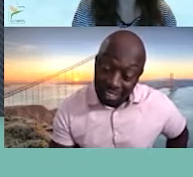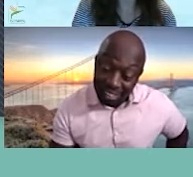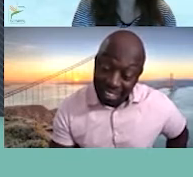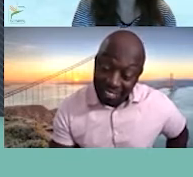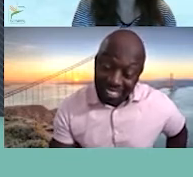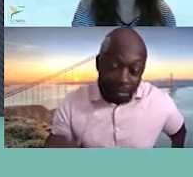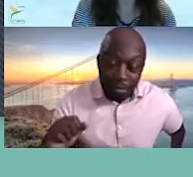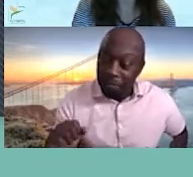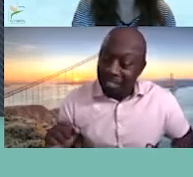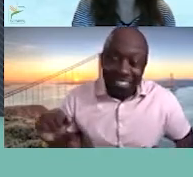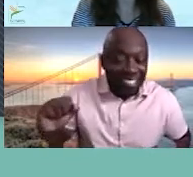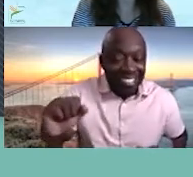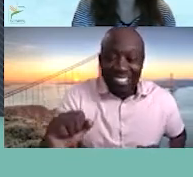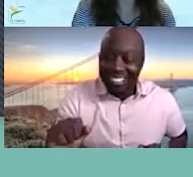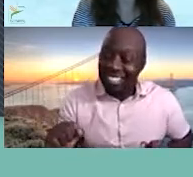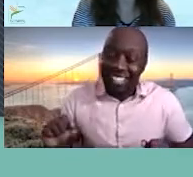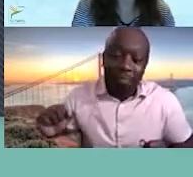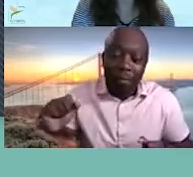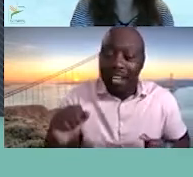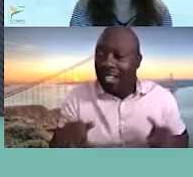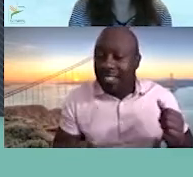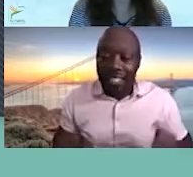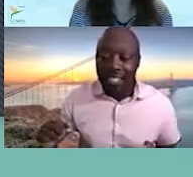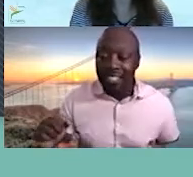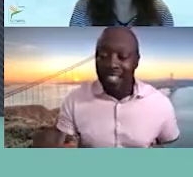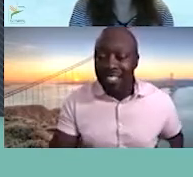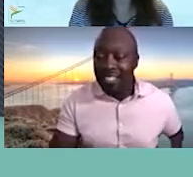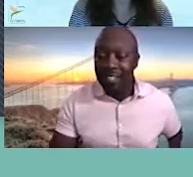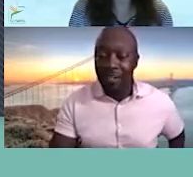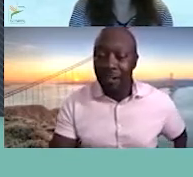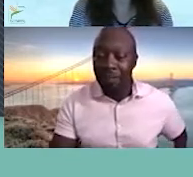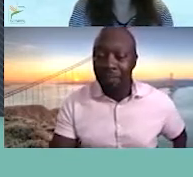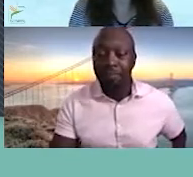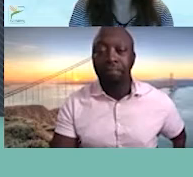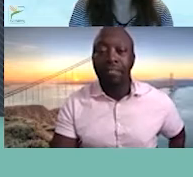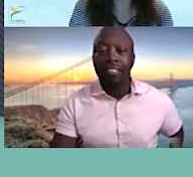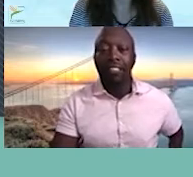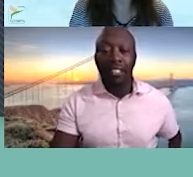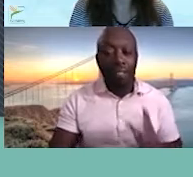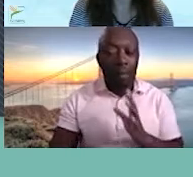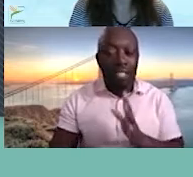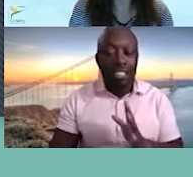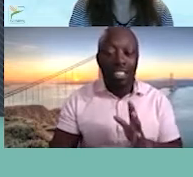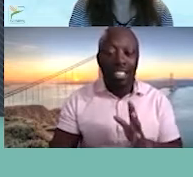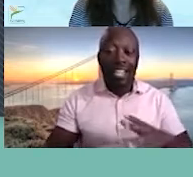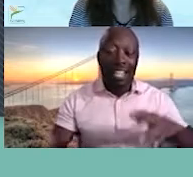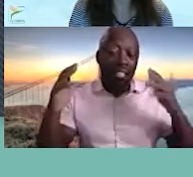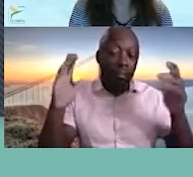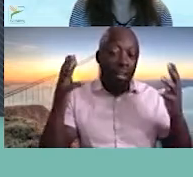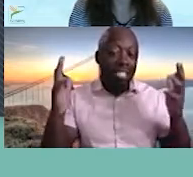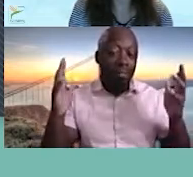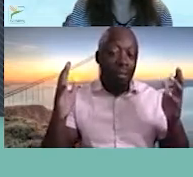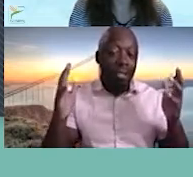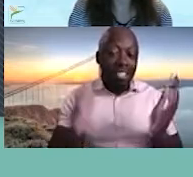check the excitement, that movement, that maybe I did it, Mom. So definitely pay attention to that. And that's